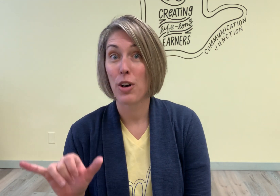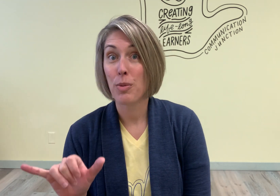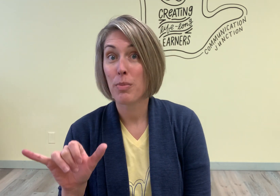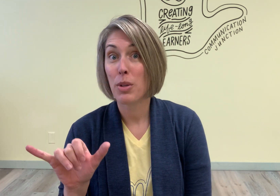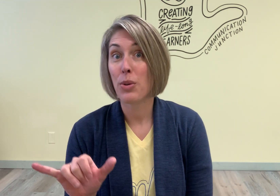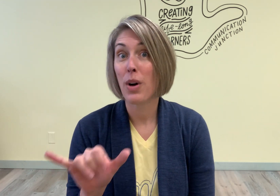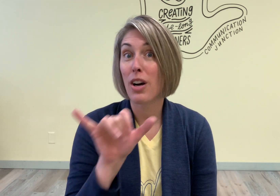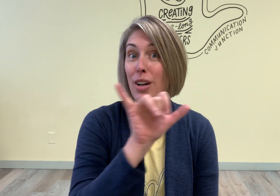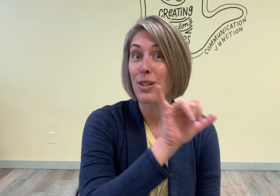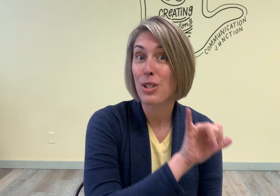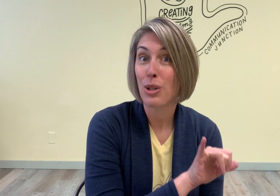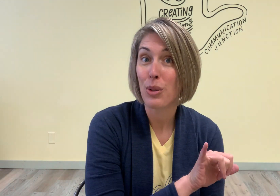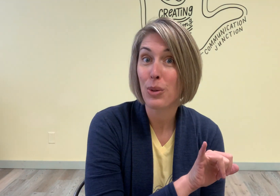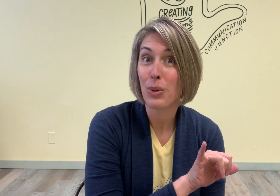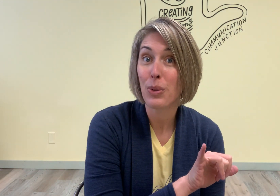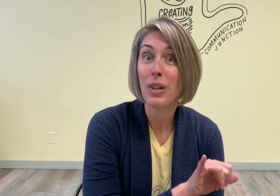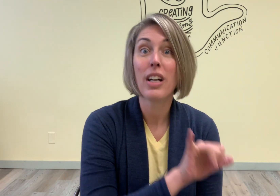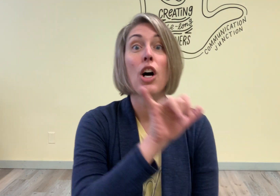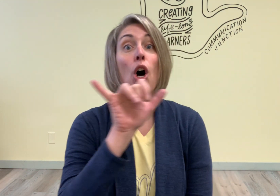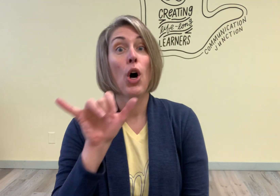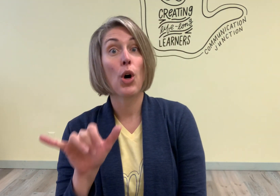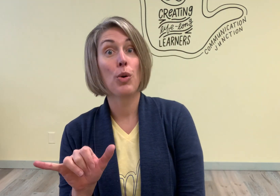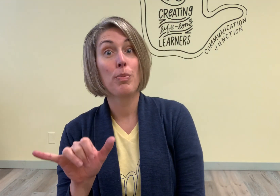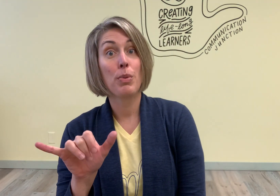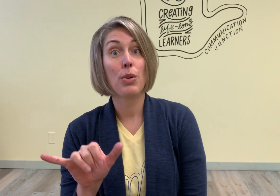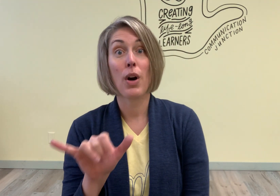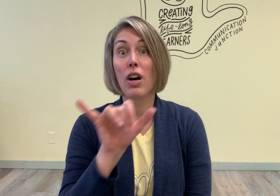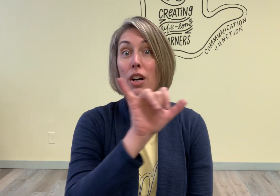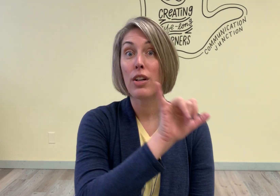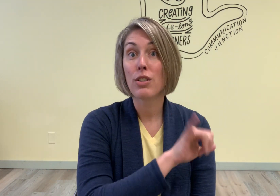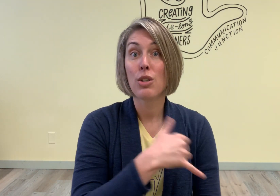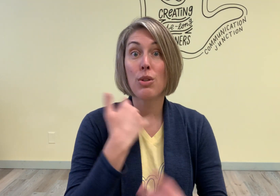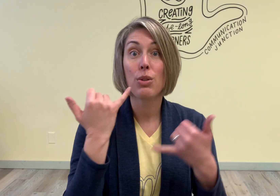hope you are too. Hope you are too